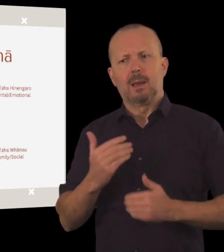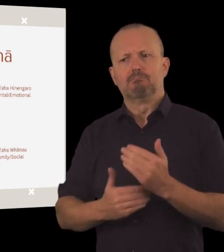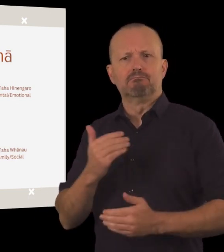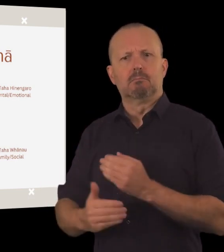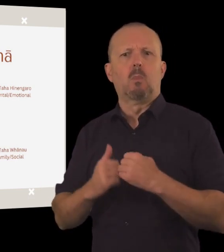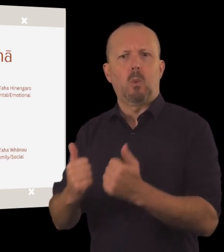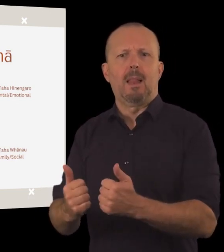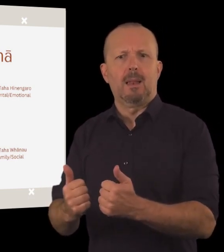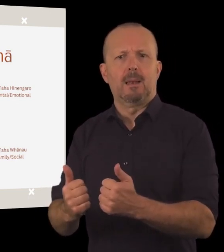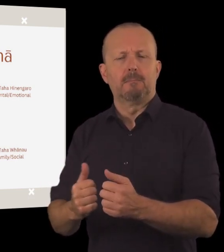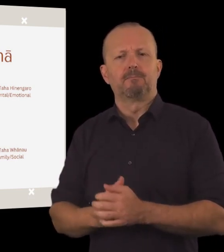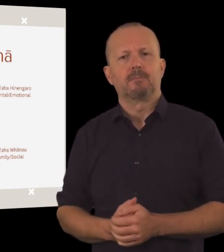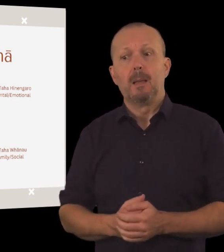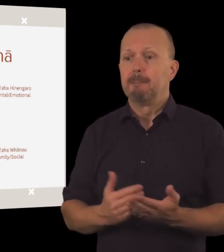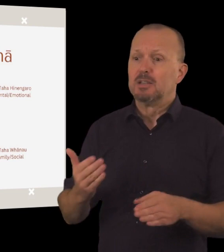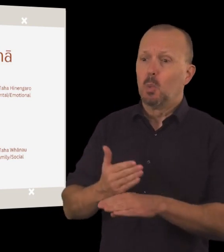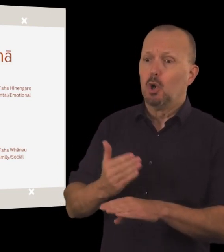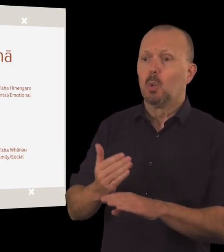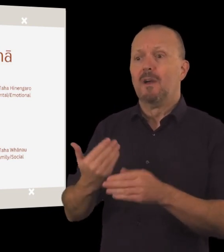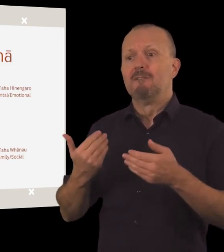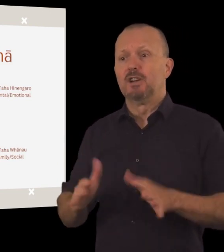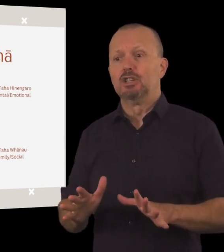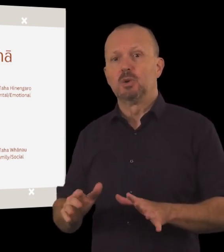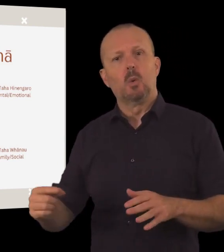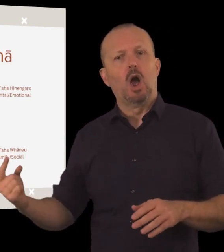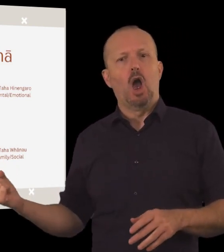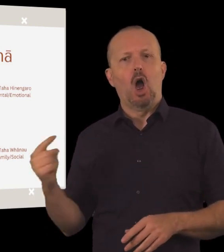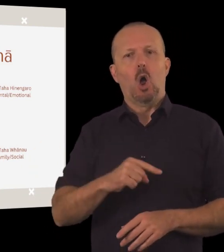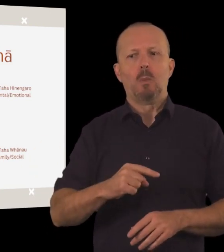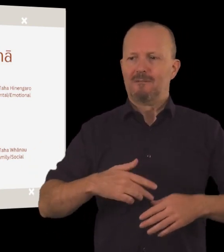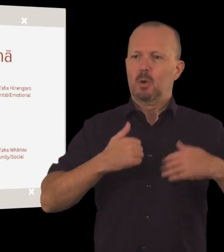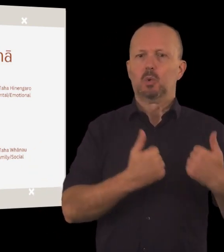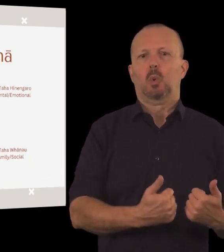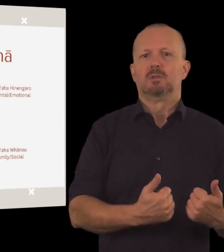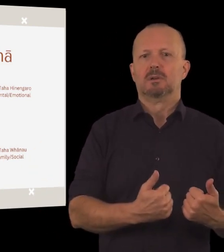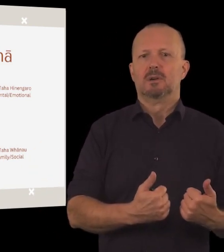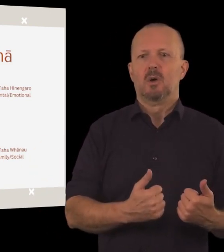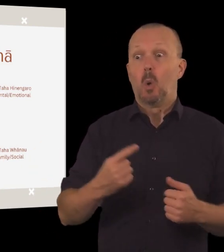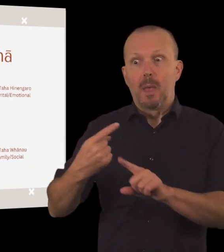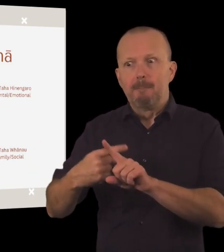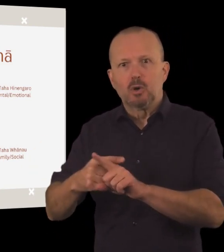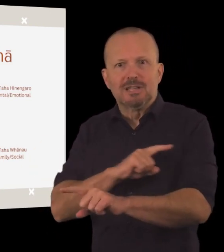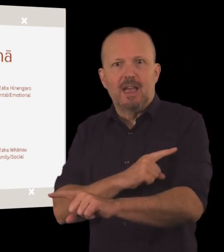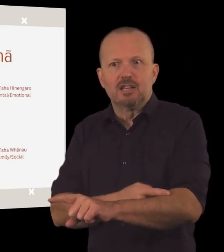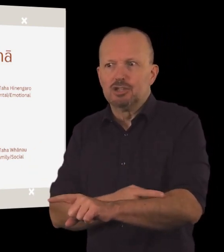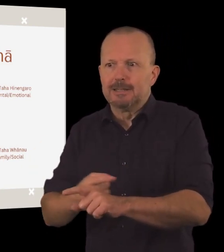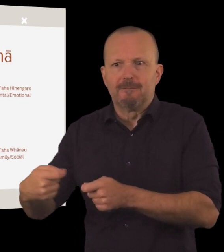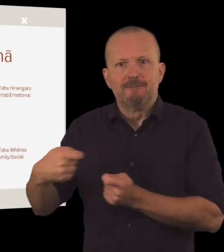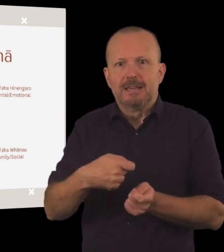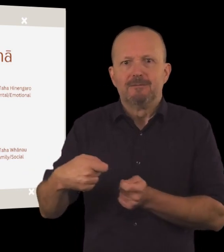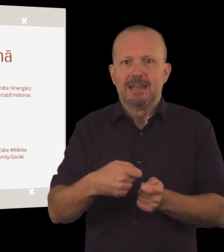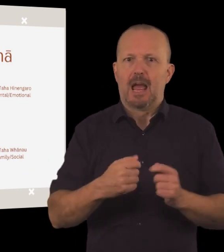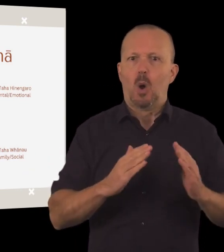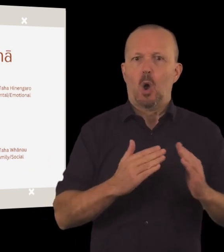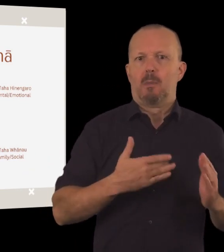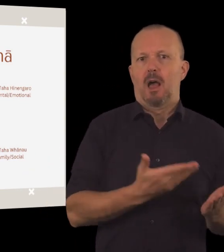wells. We need to create a strong foundation for ourselves and our team to keep our passions alive and make sure